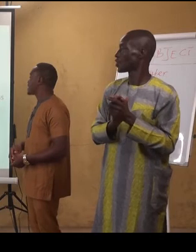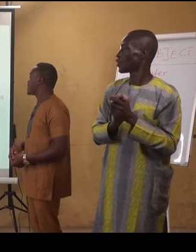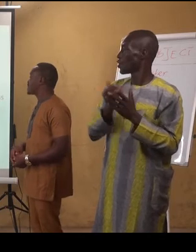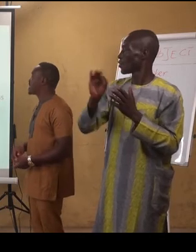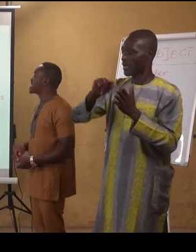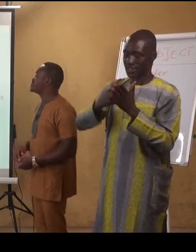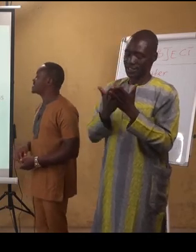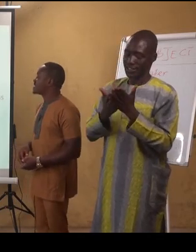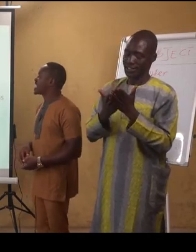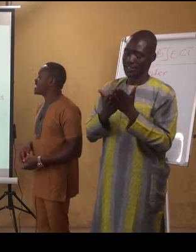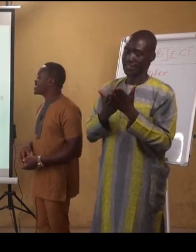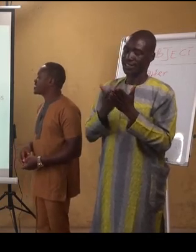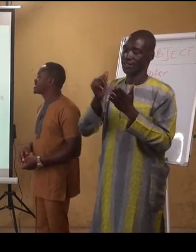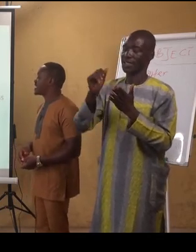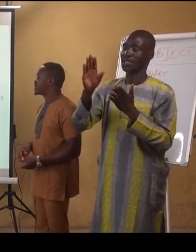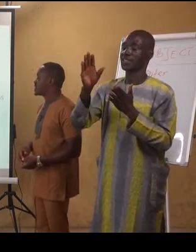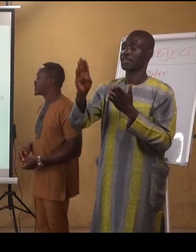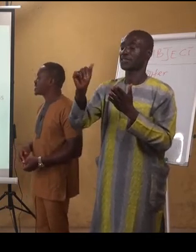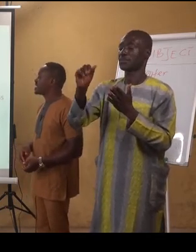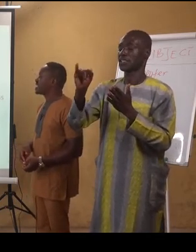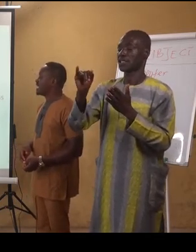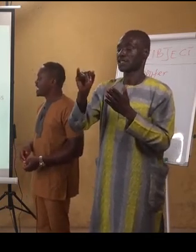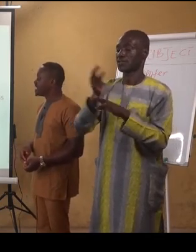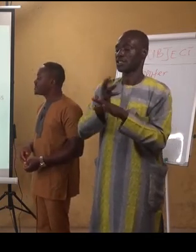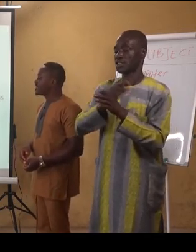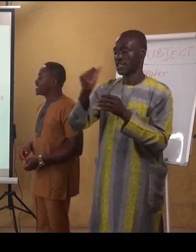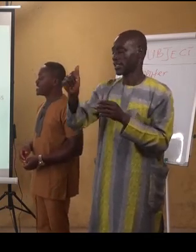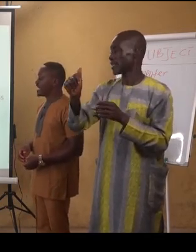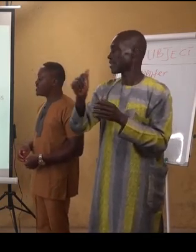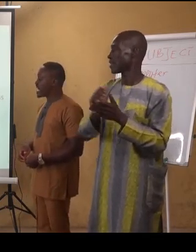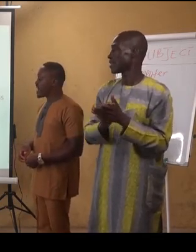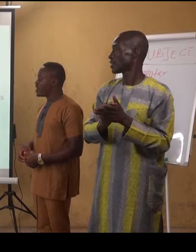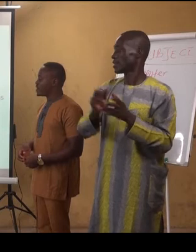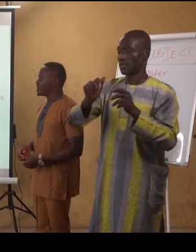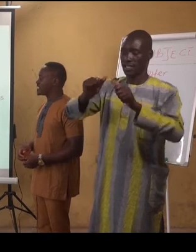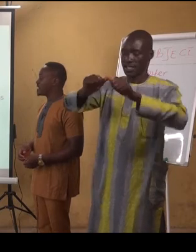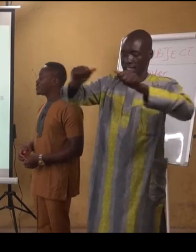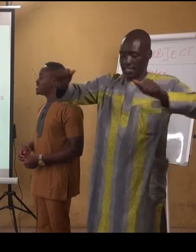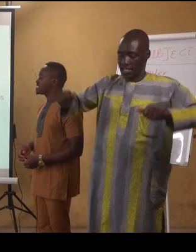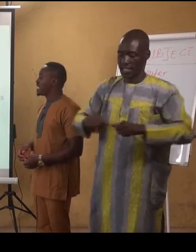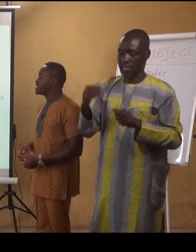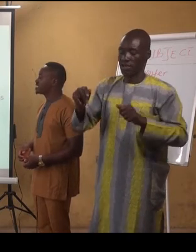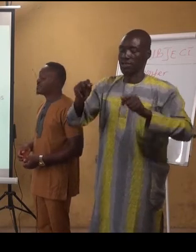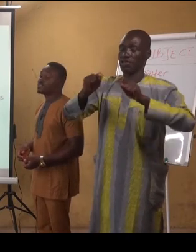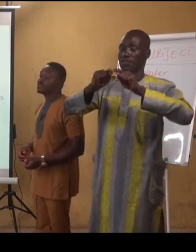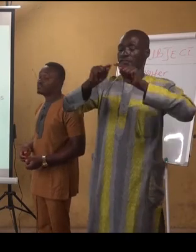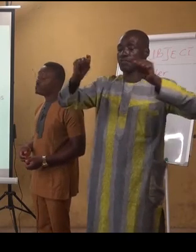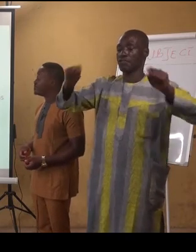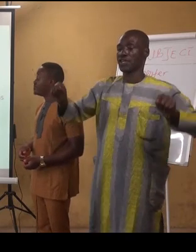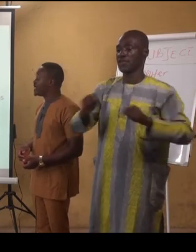algebraic expression as basic arithmetic expression. A, area of a rectangle, which is L